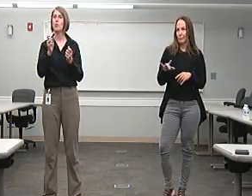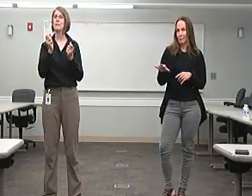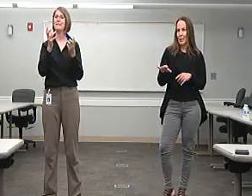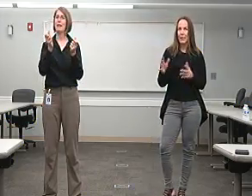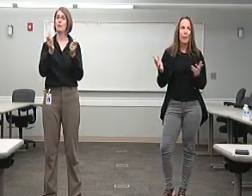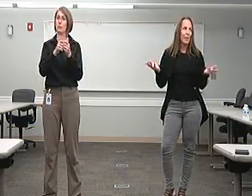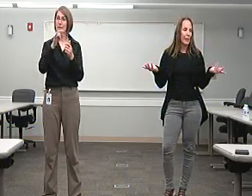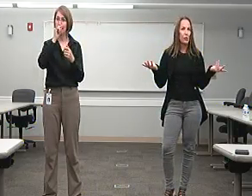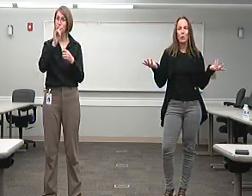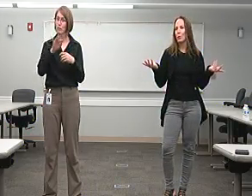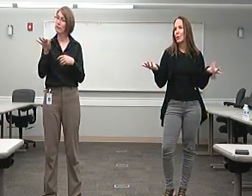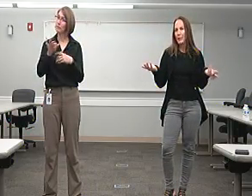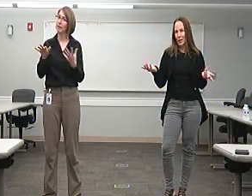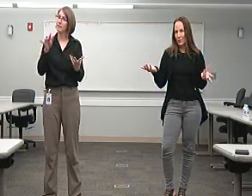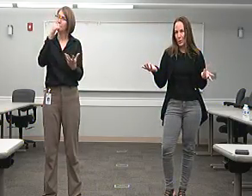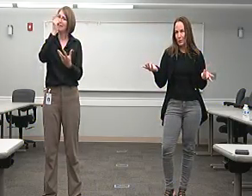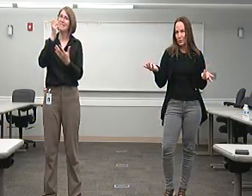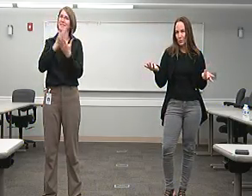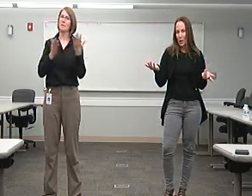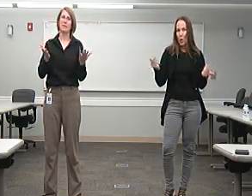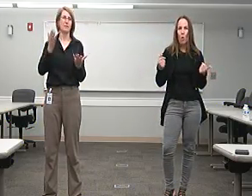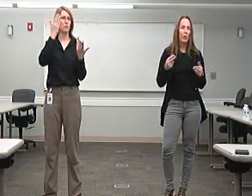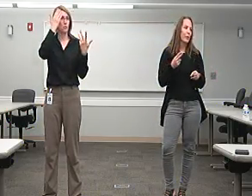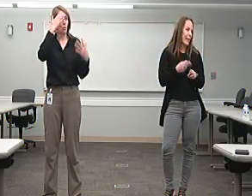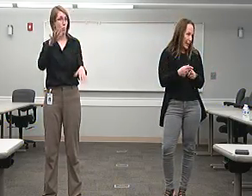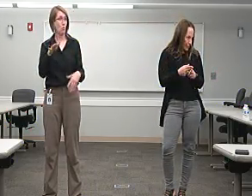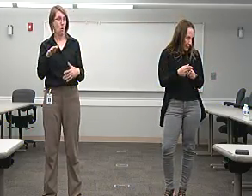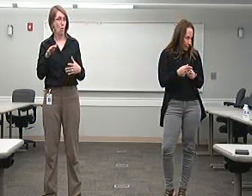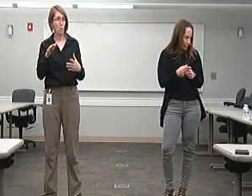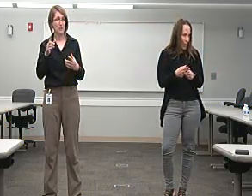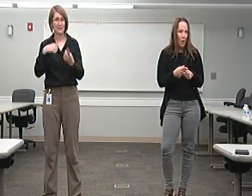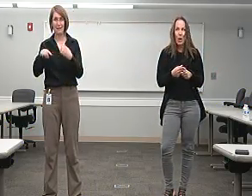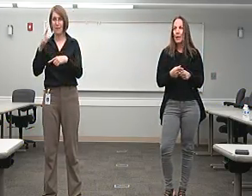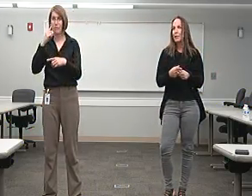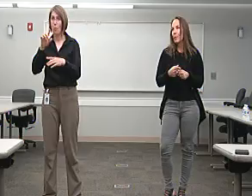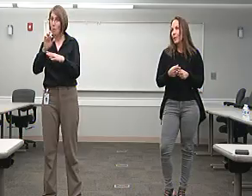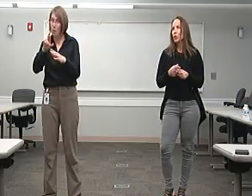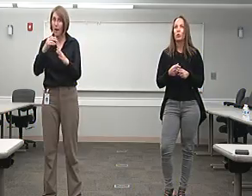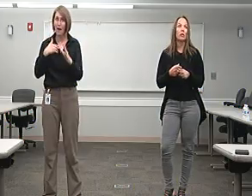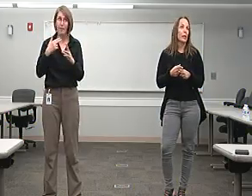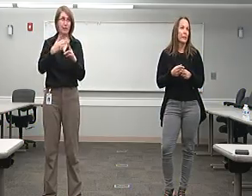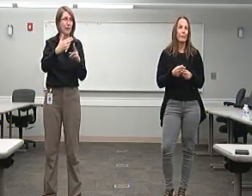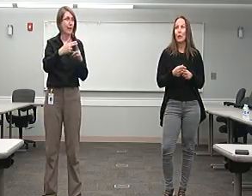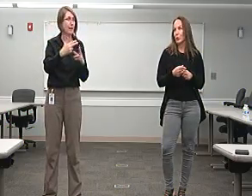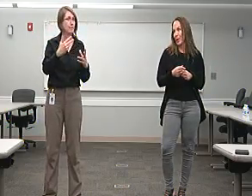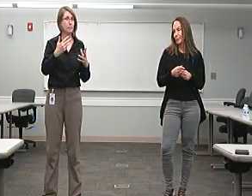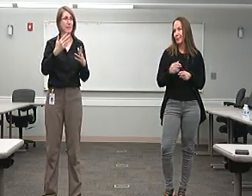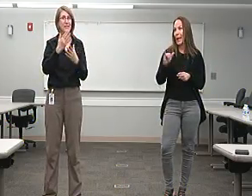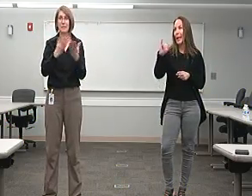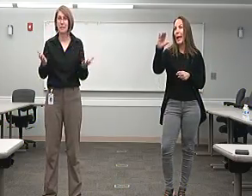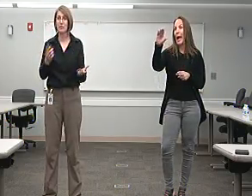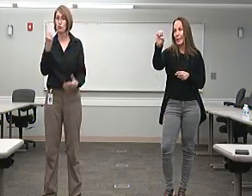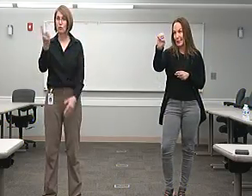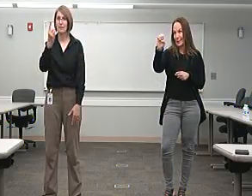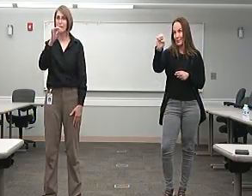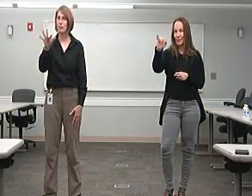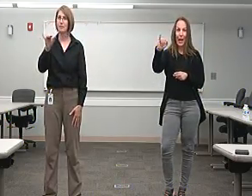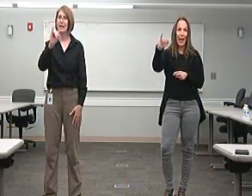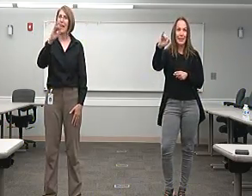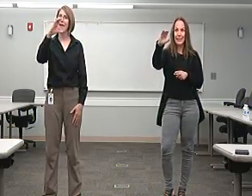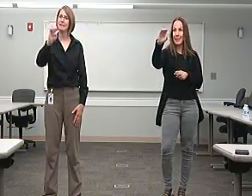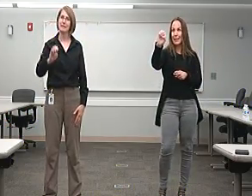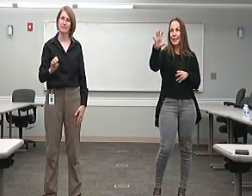you don't know to sign for, or there's names, and some things you just finger spell, like ice.